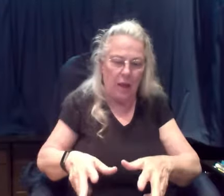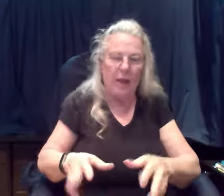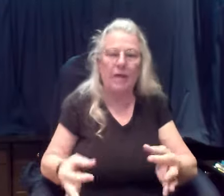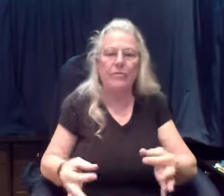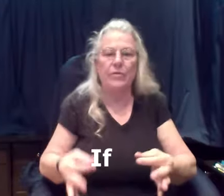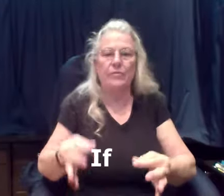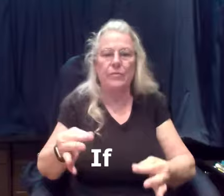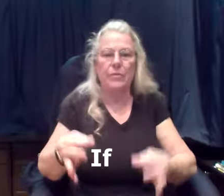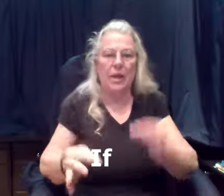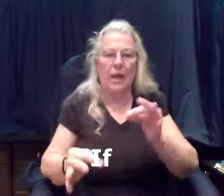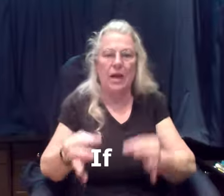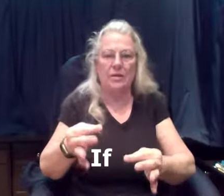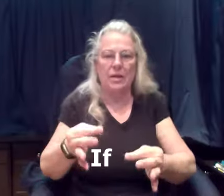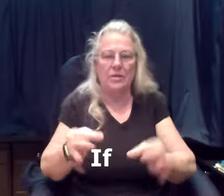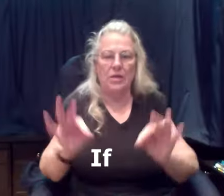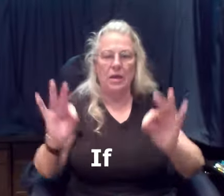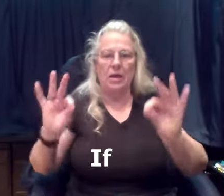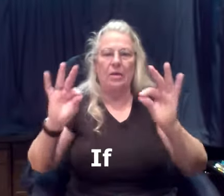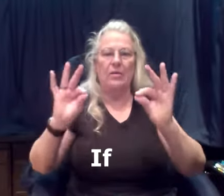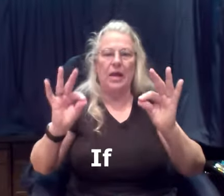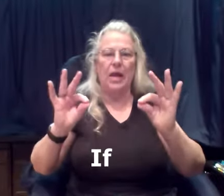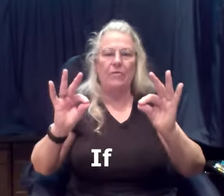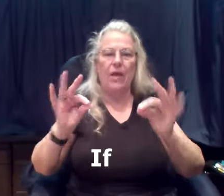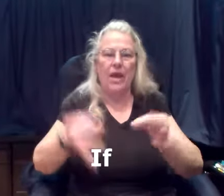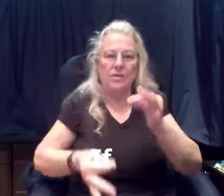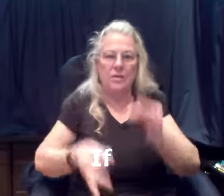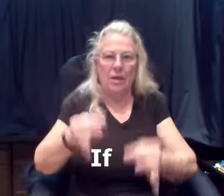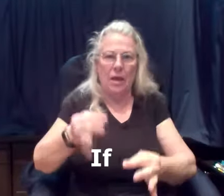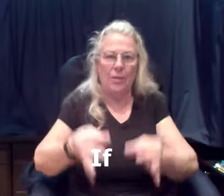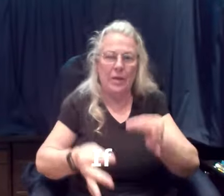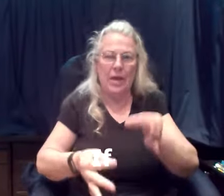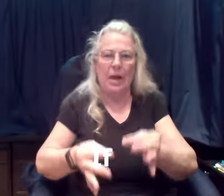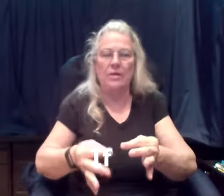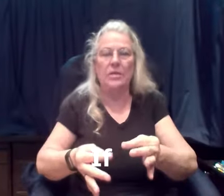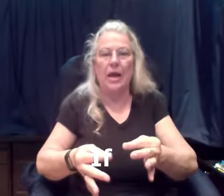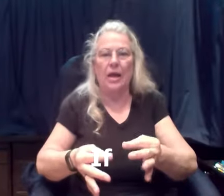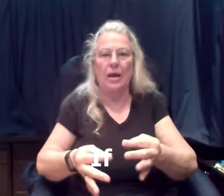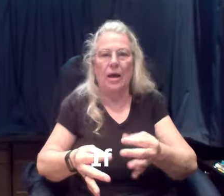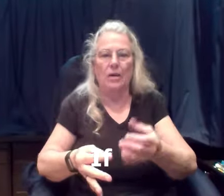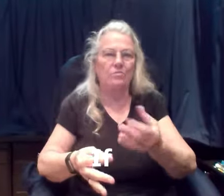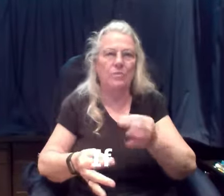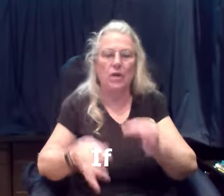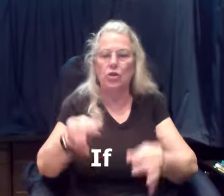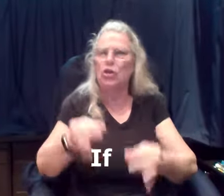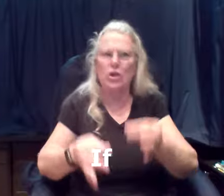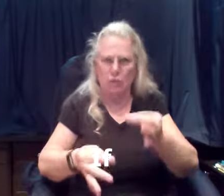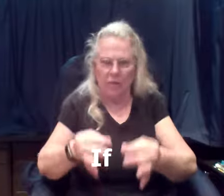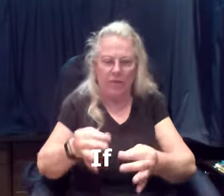If, and that is the F hands up and down is like a judgment thing.